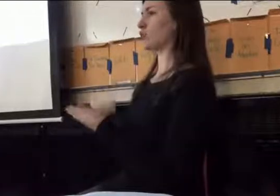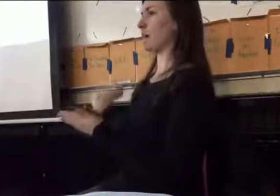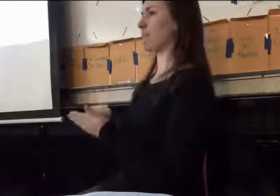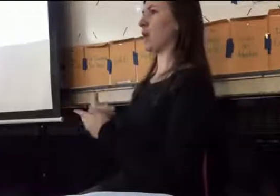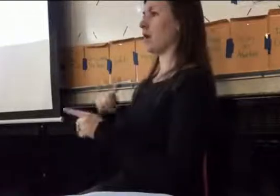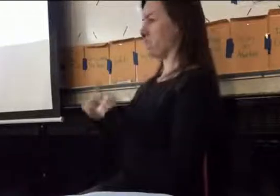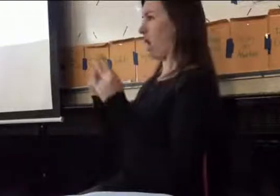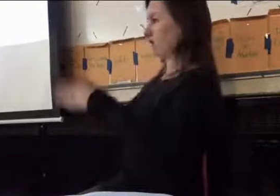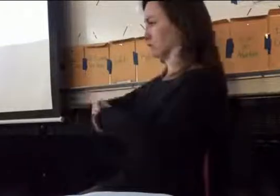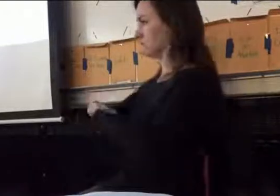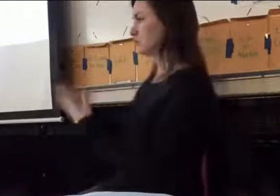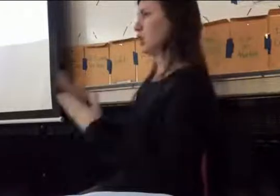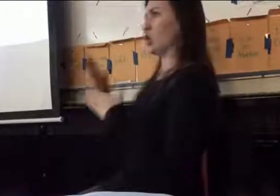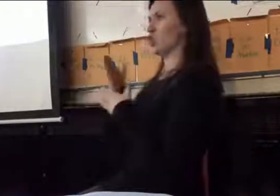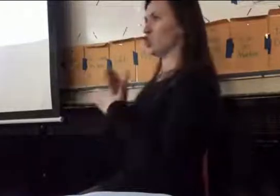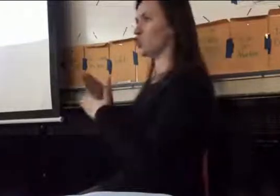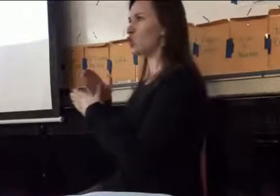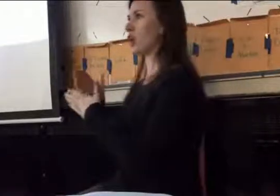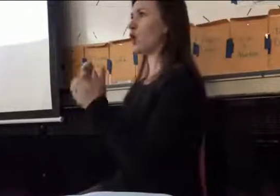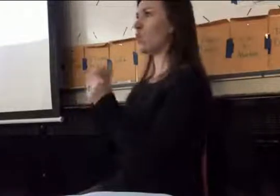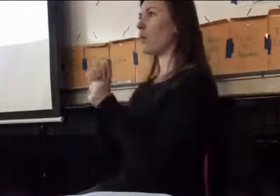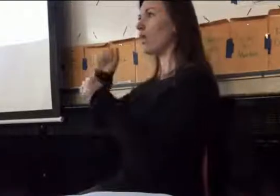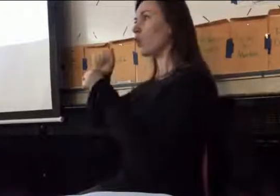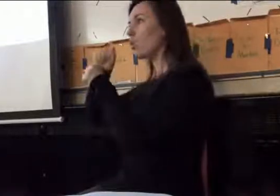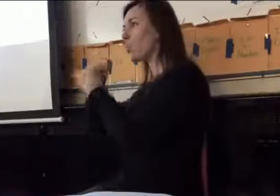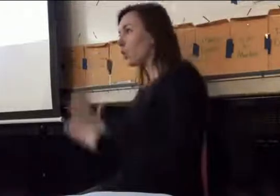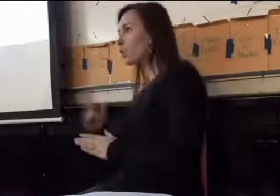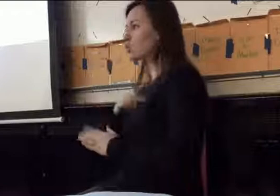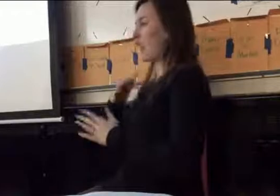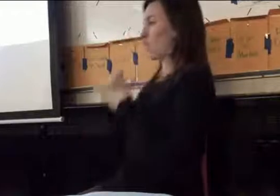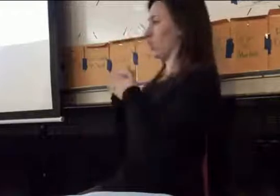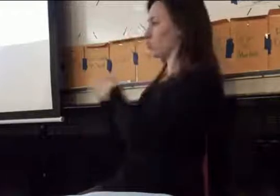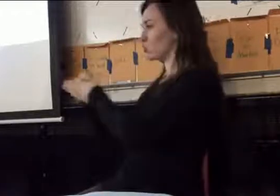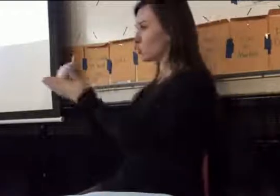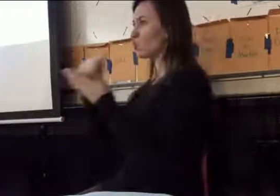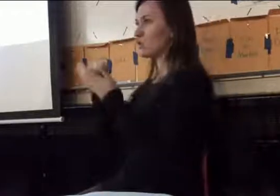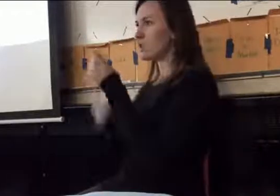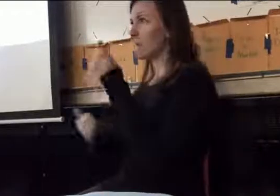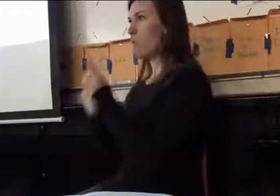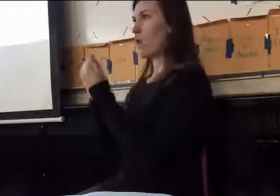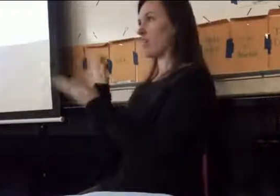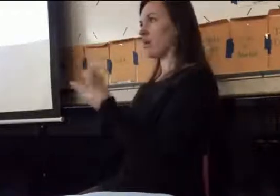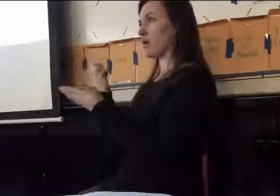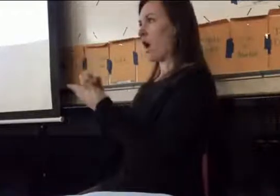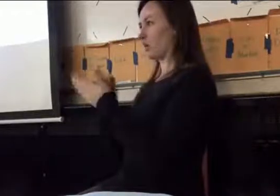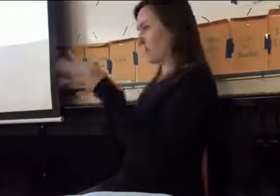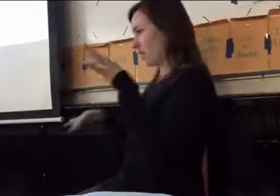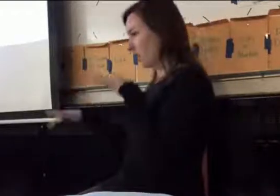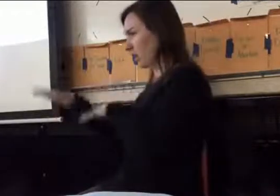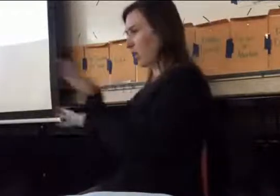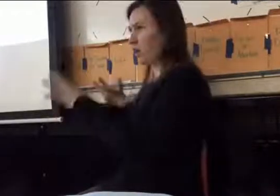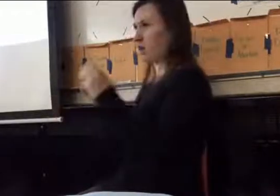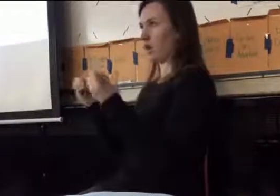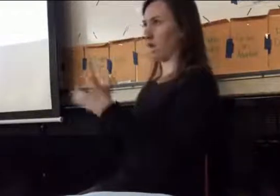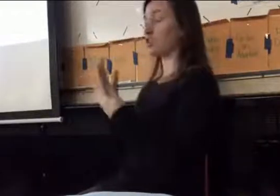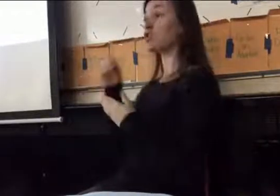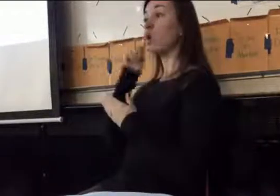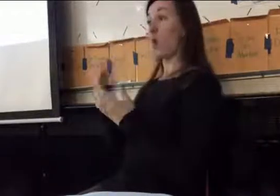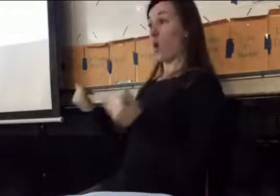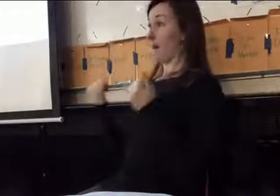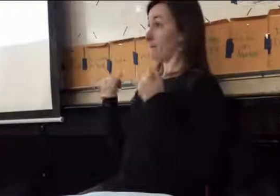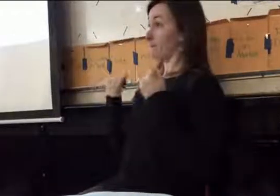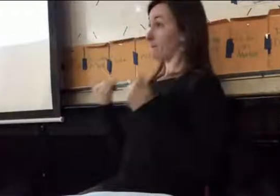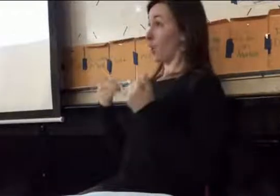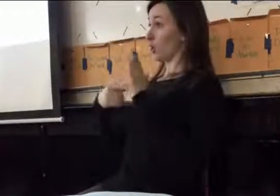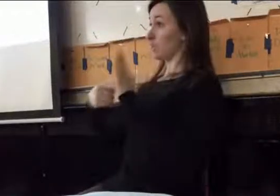common person, a consumer. I'm going to help you as an individual. Now, for this modern day example,